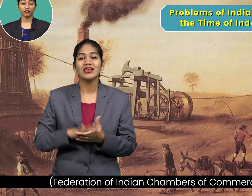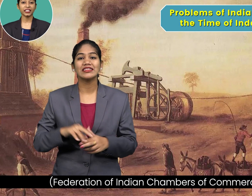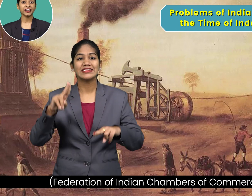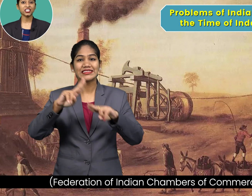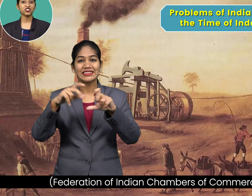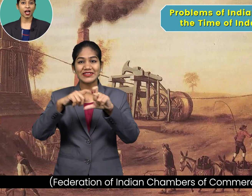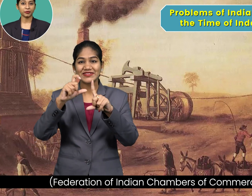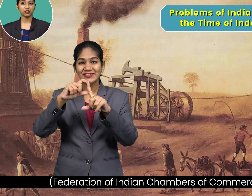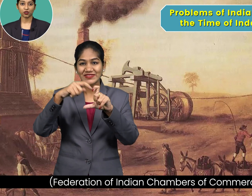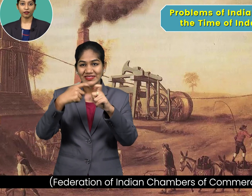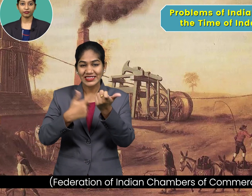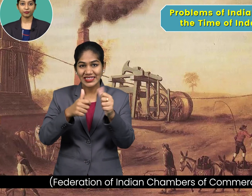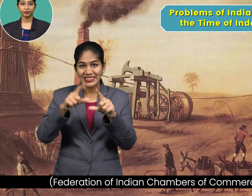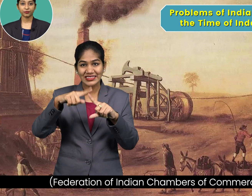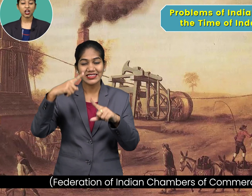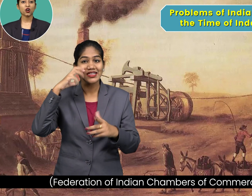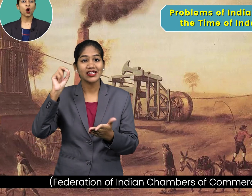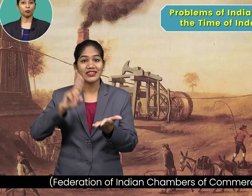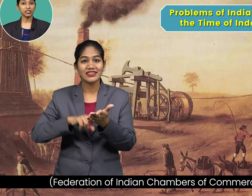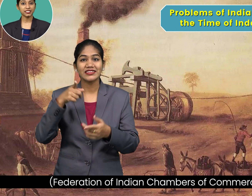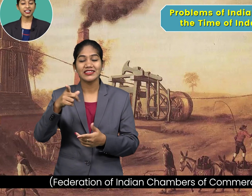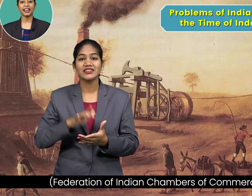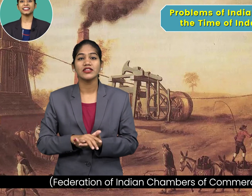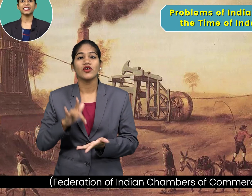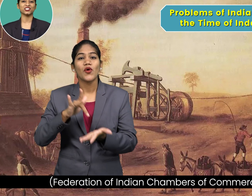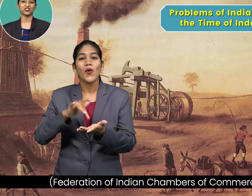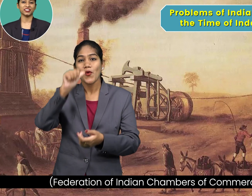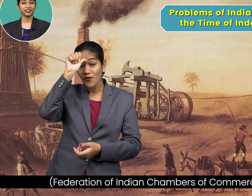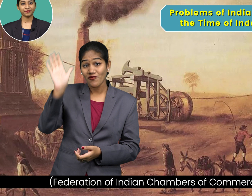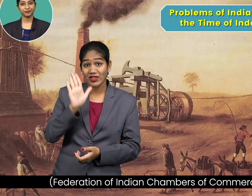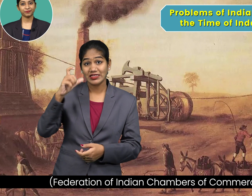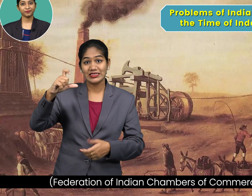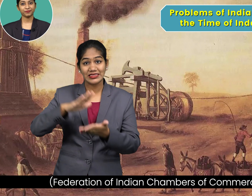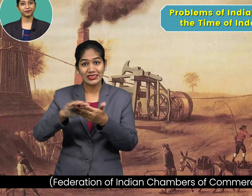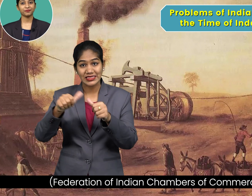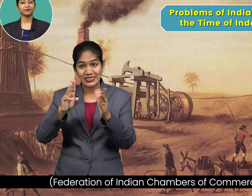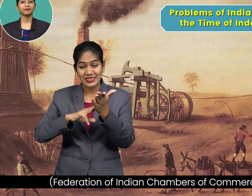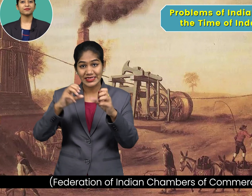Federation of Indian Chambers of Commerce and Industry,